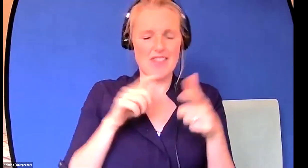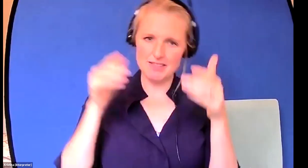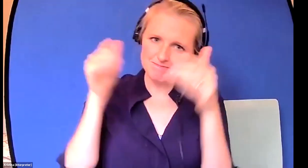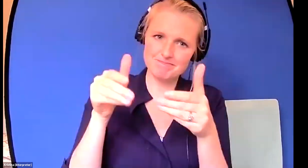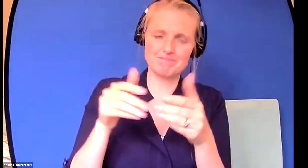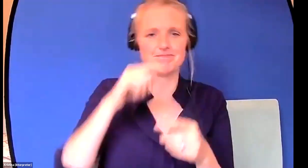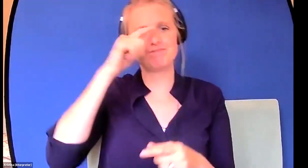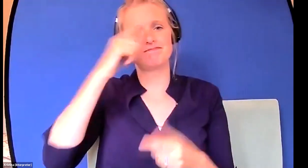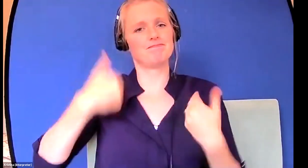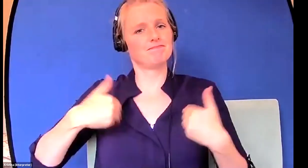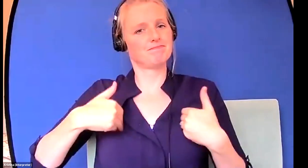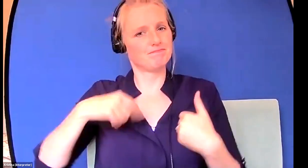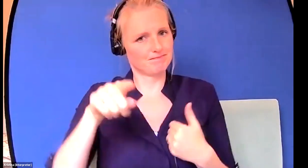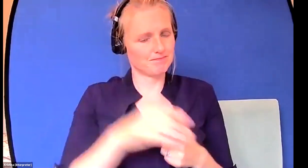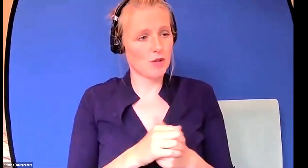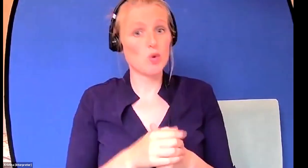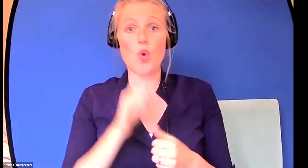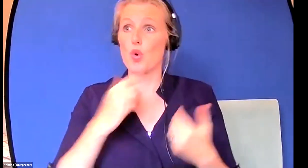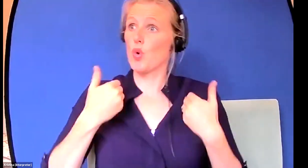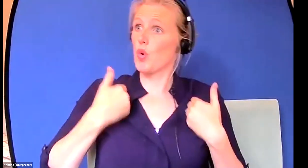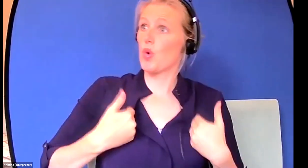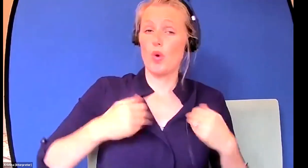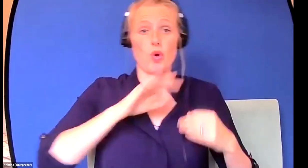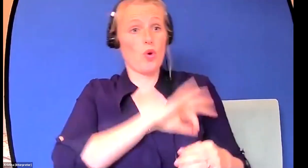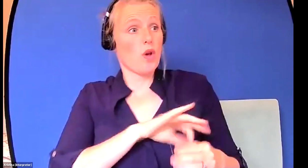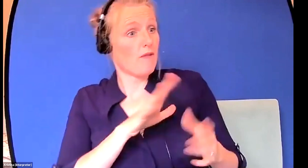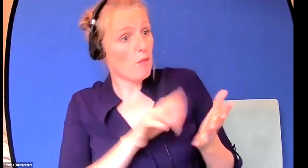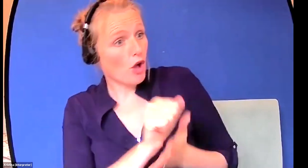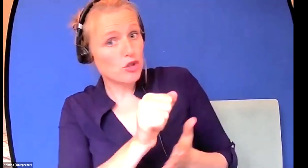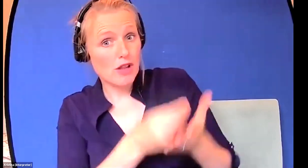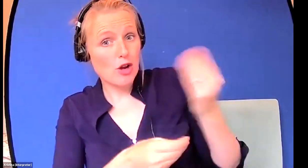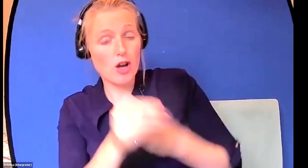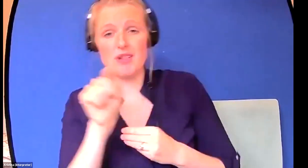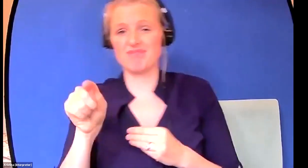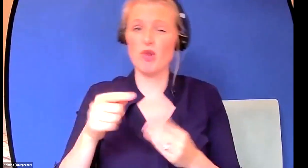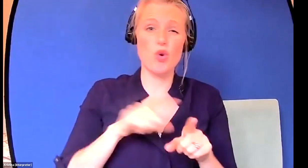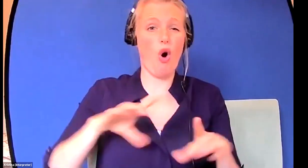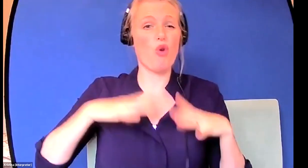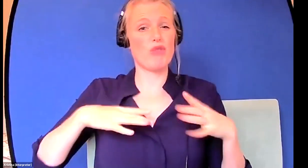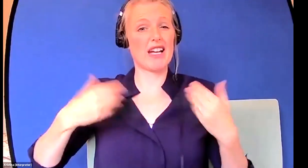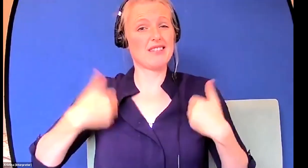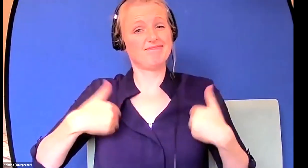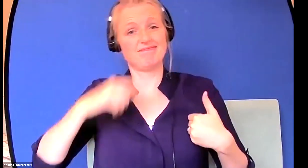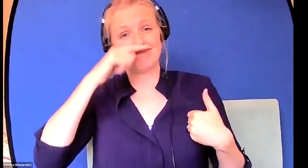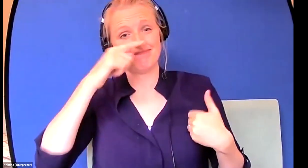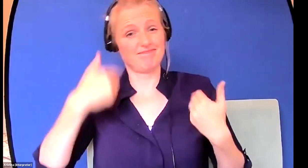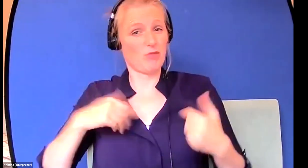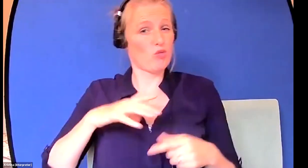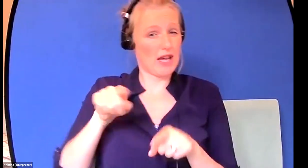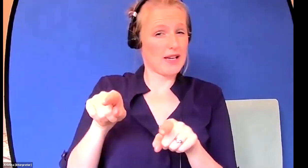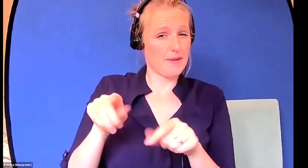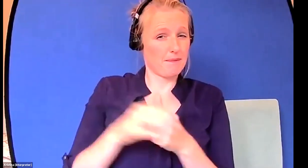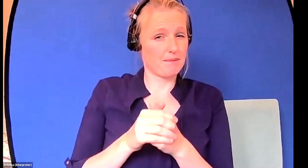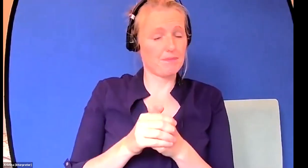cities were gaining from the cultural economy started to be more openly challenged, I think. As someone, I think earlier mentioned